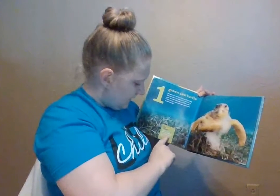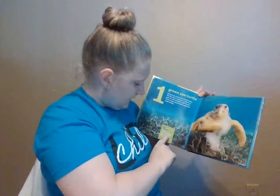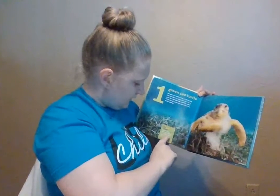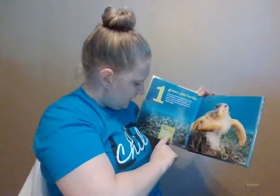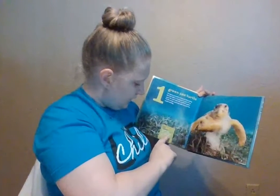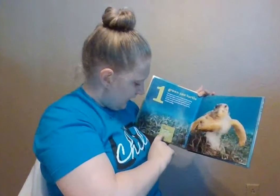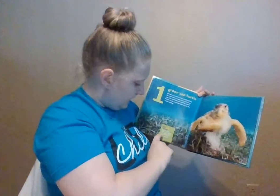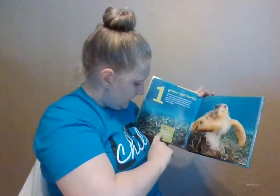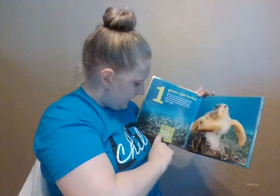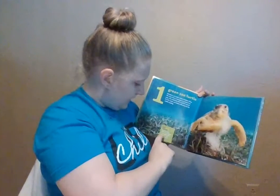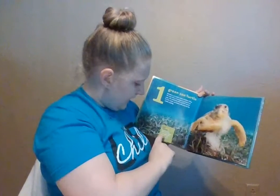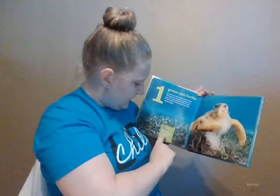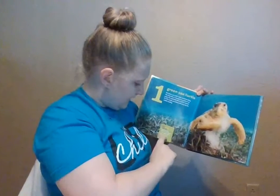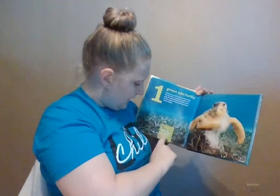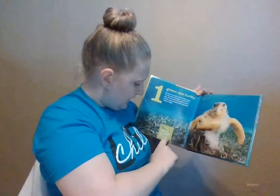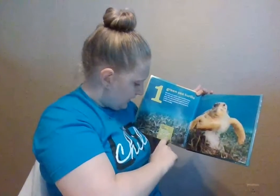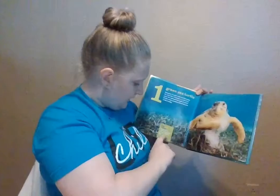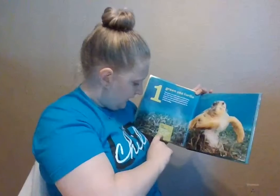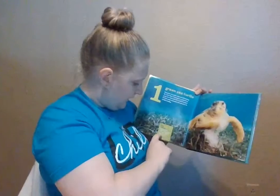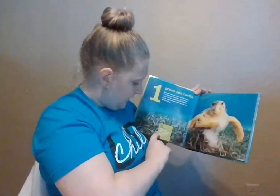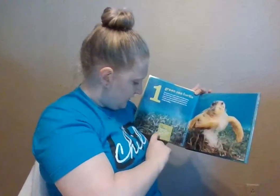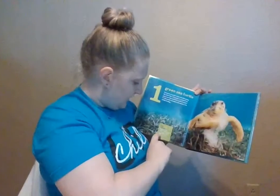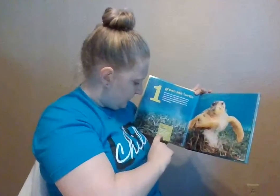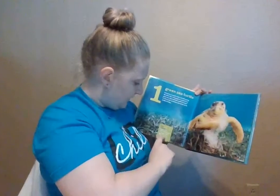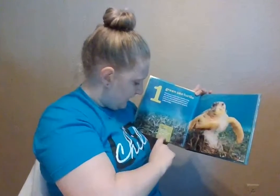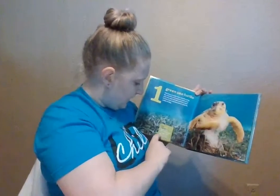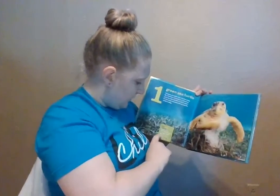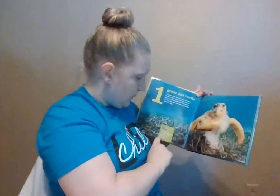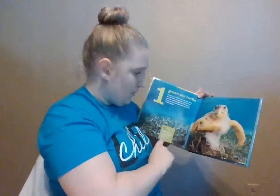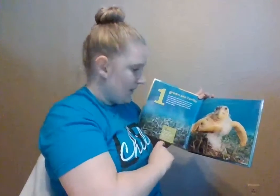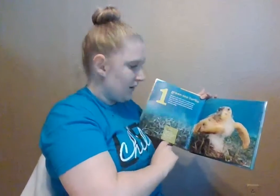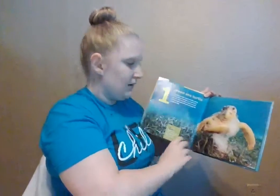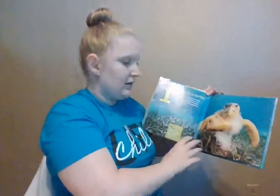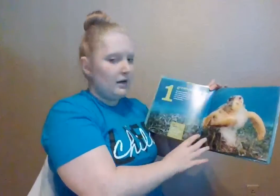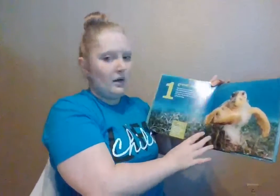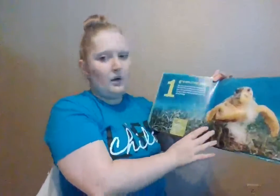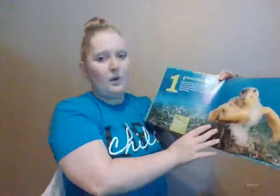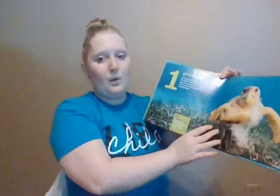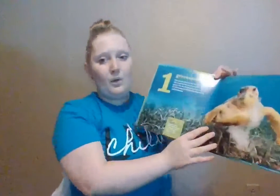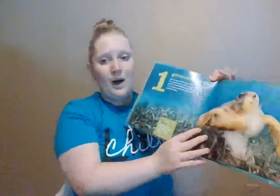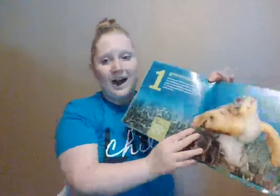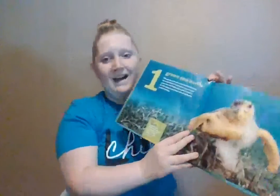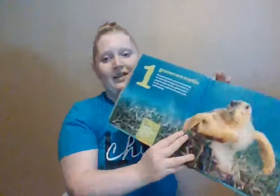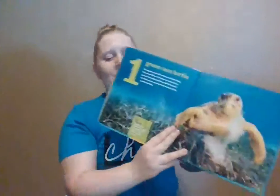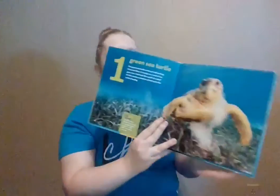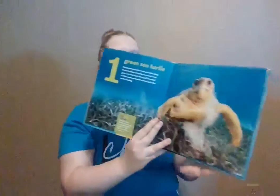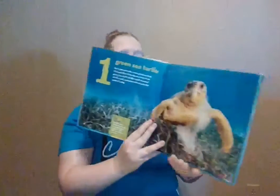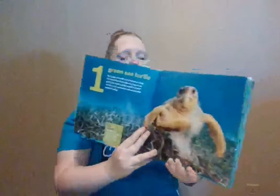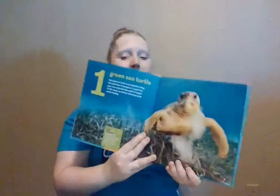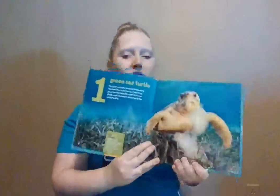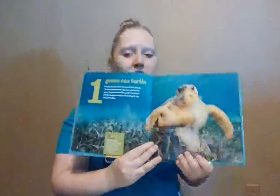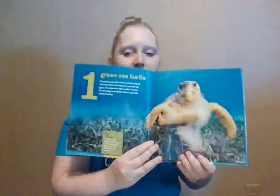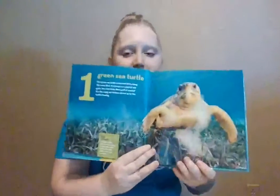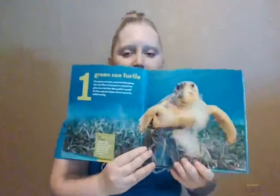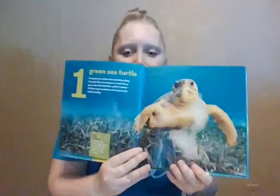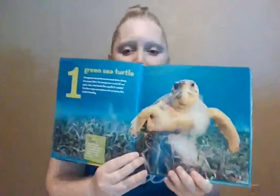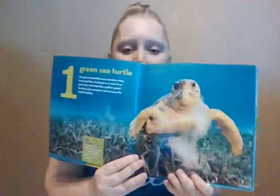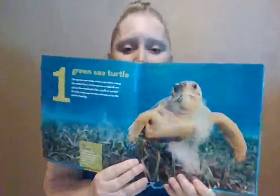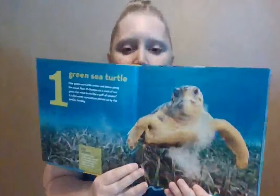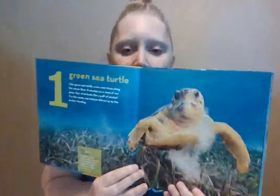kilometers to lay eggs on the same beach where they were born? Wow, that's really interesting. So